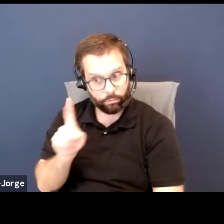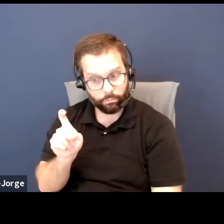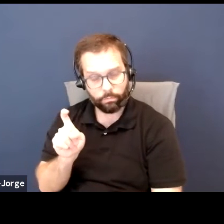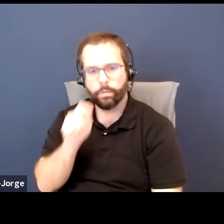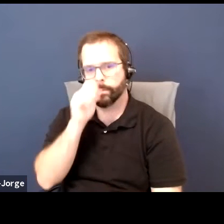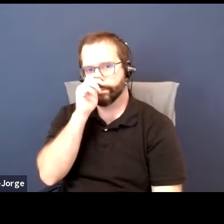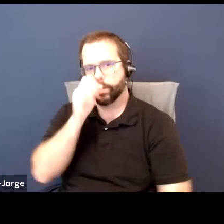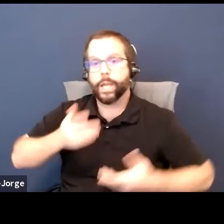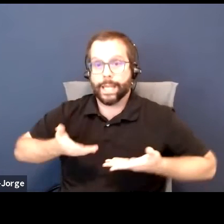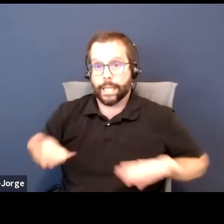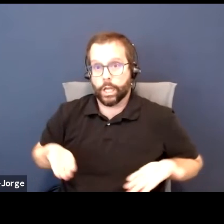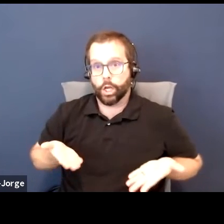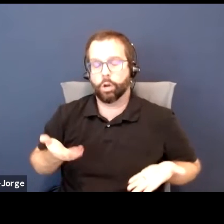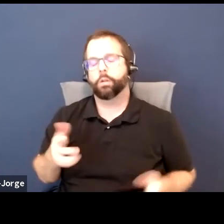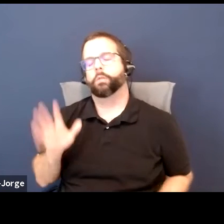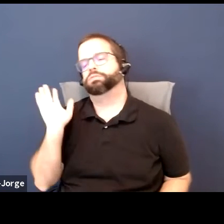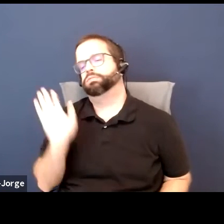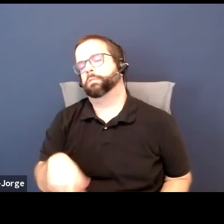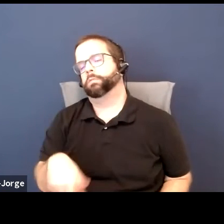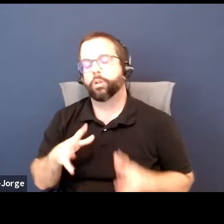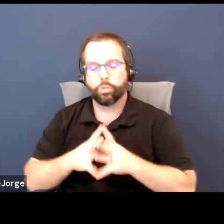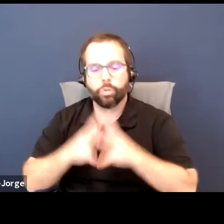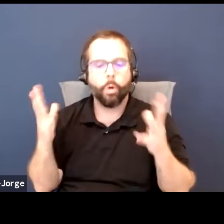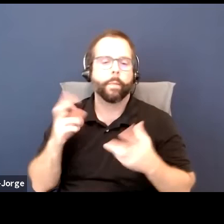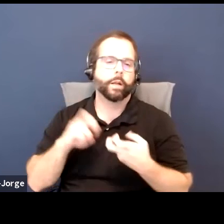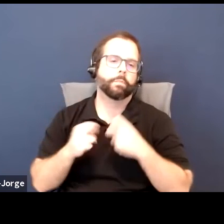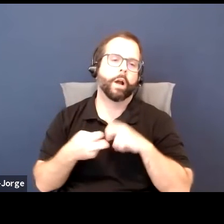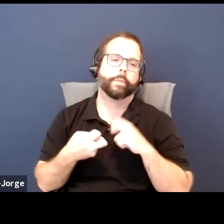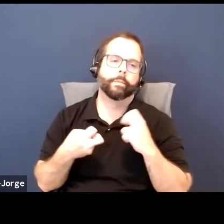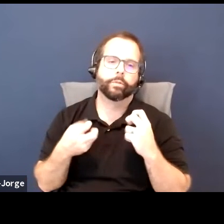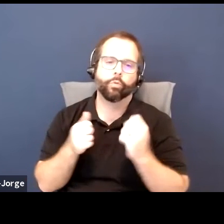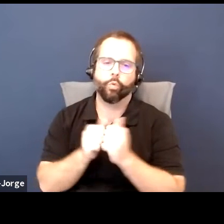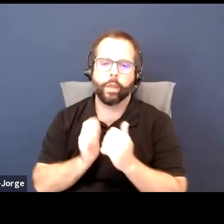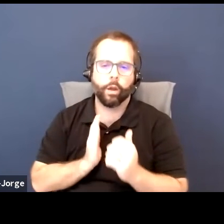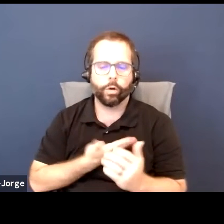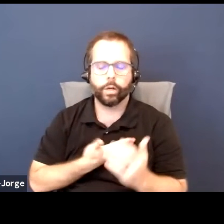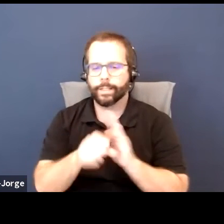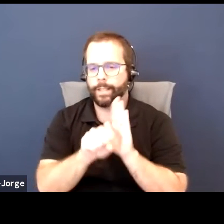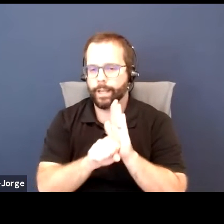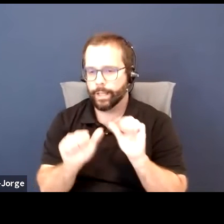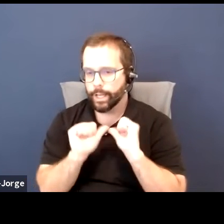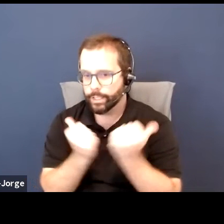we've had so many problems with our state agencies that,